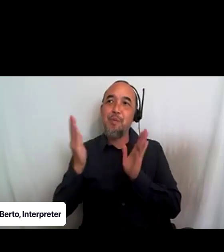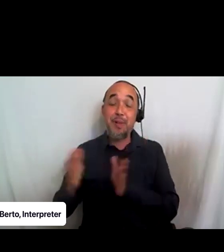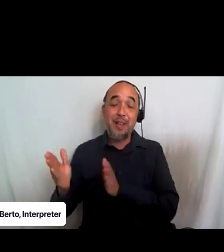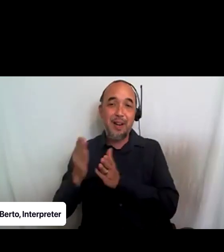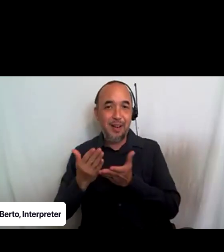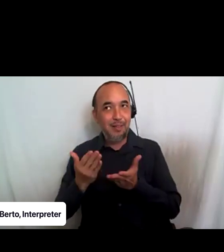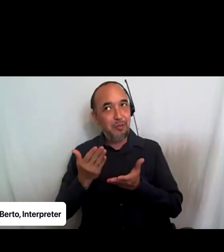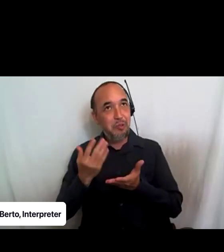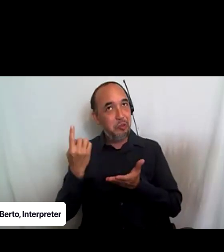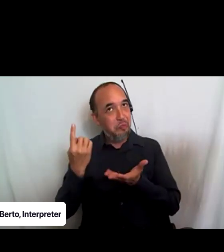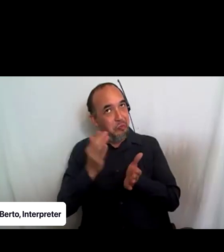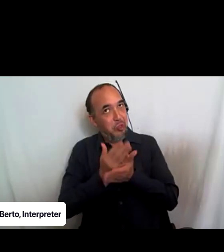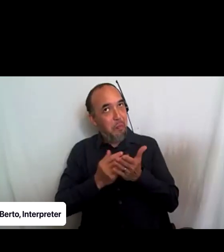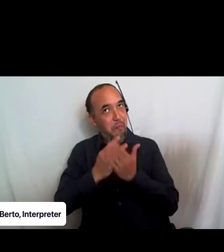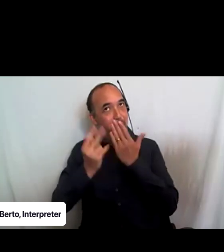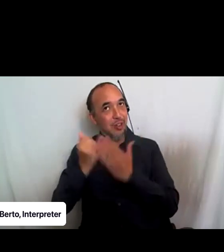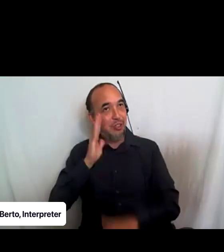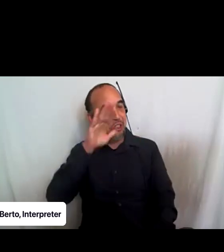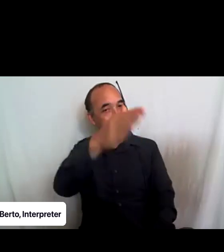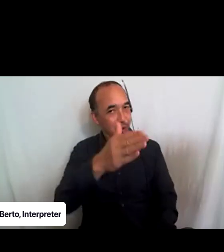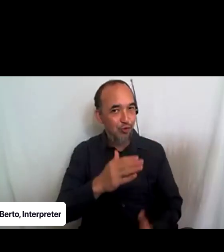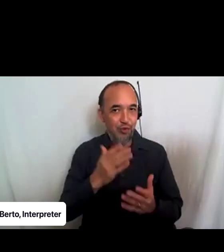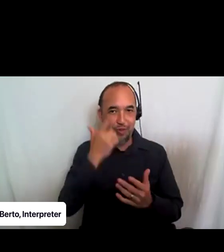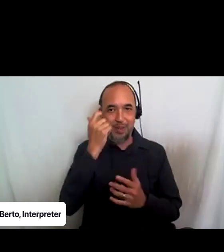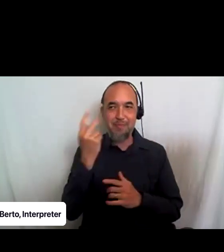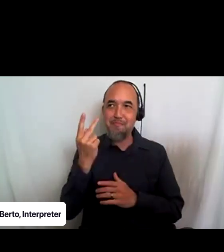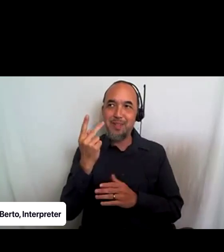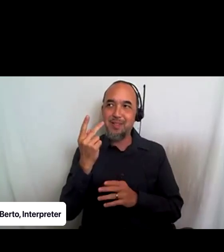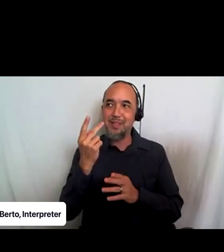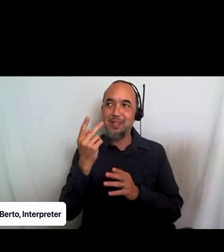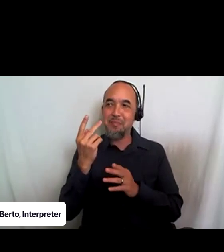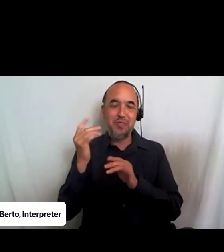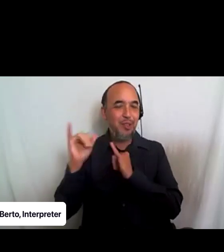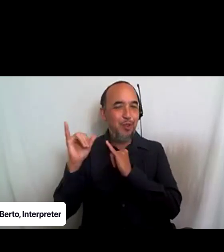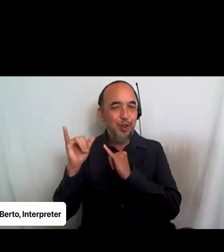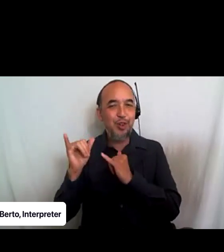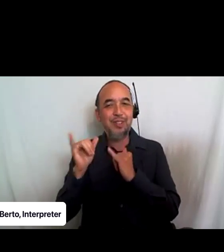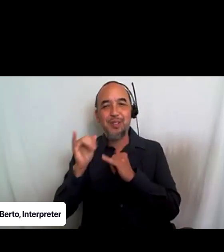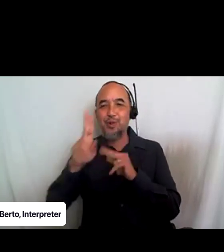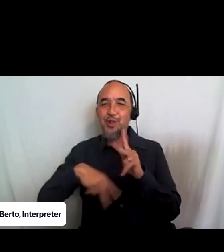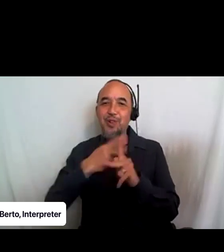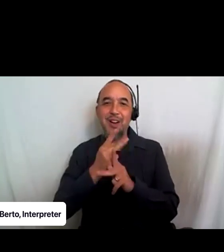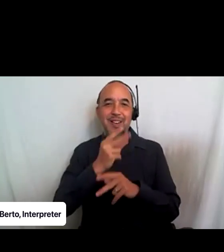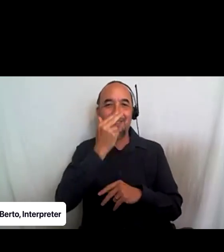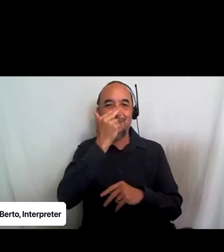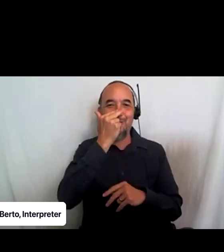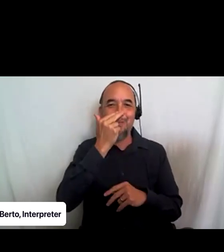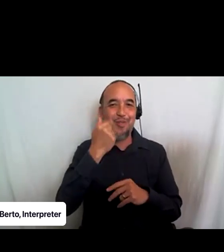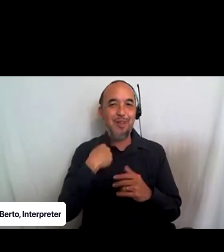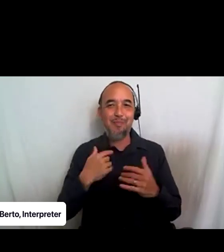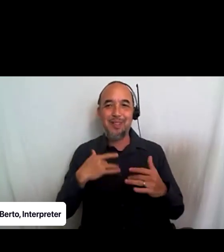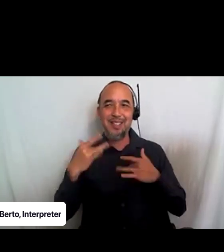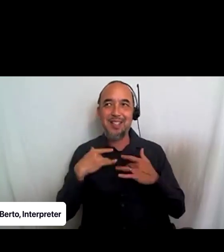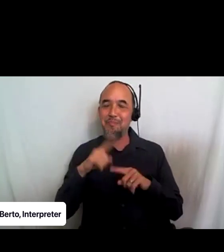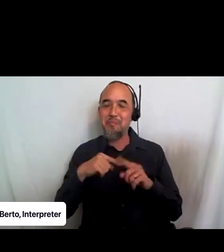do together. Just because we're so similar and we have such a similar sense of humor that I can't wait for us to